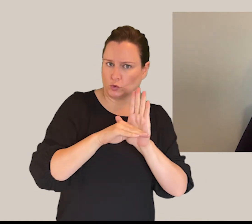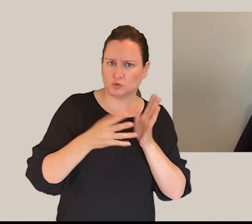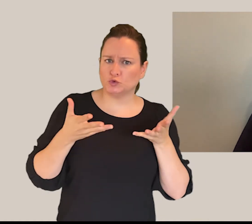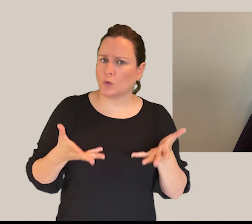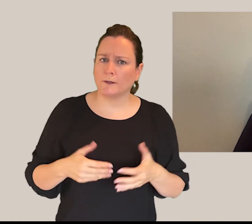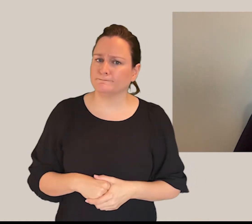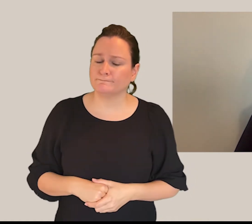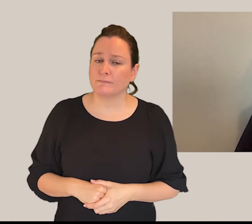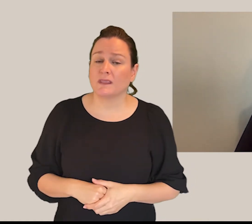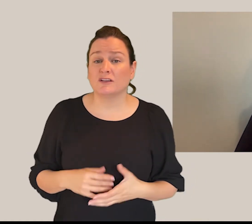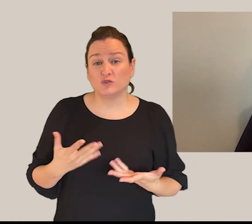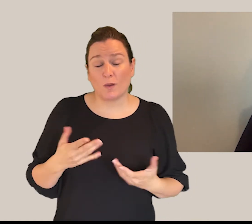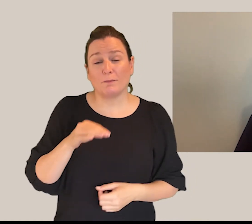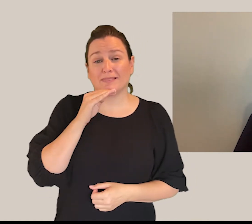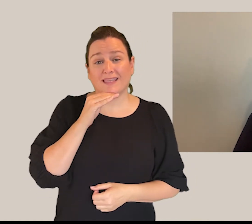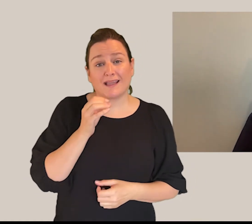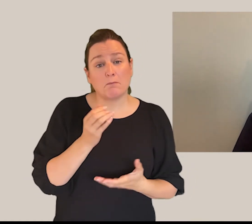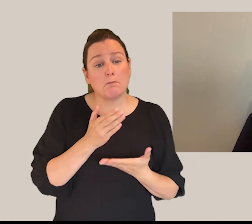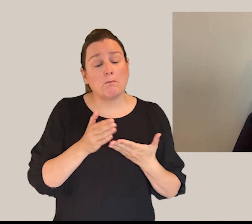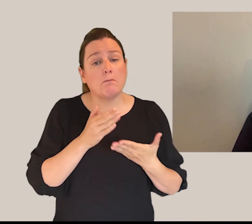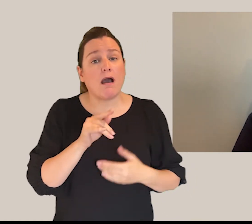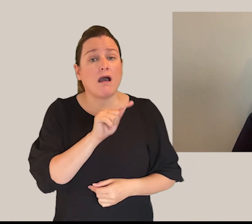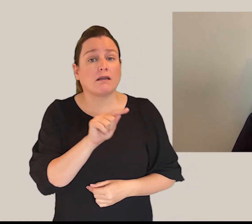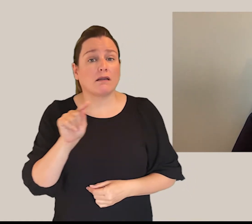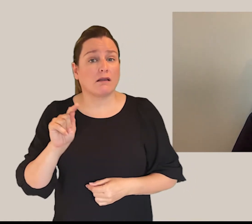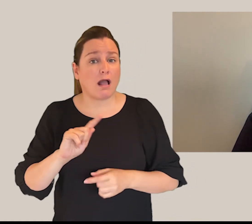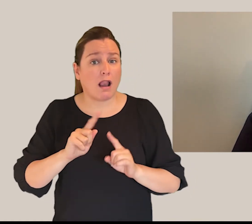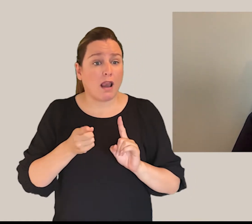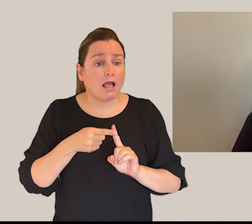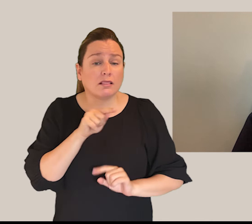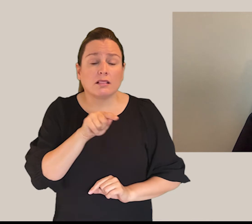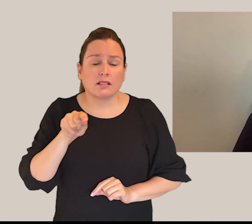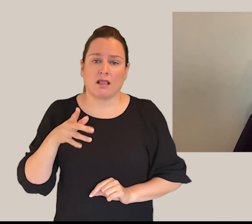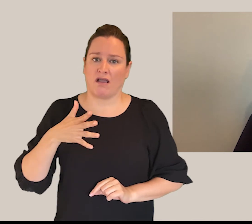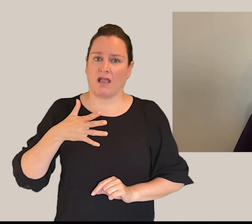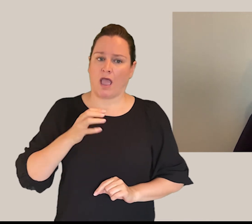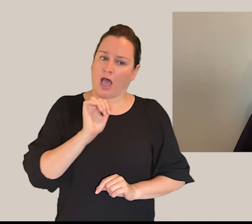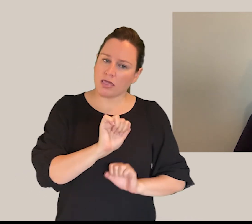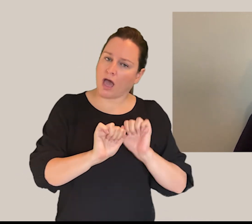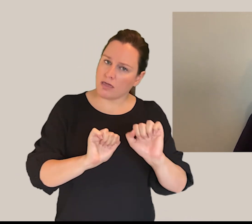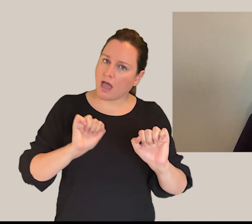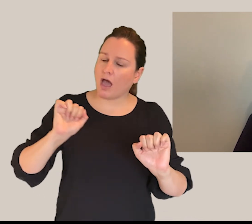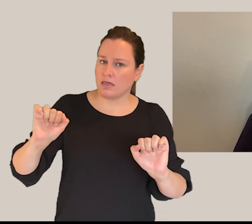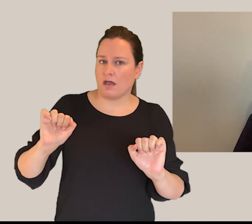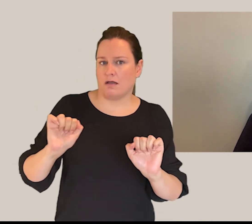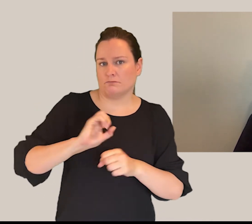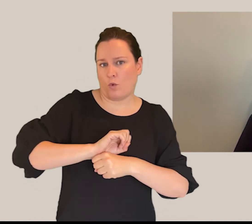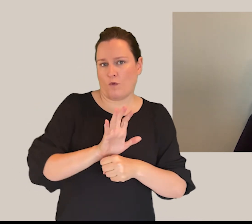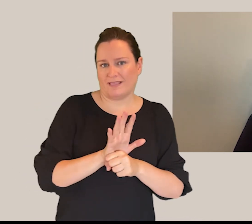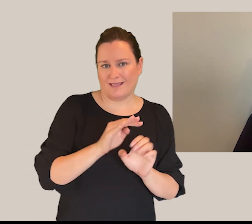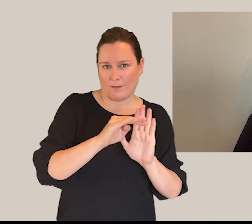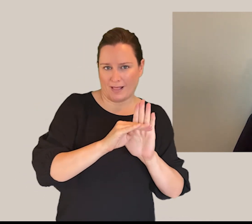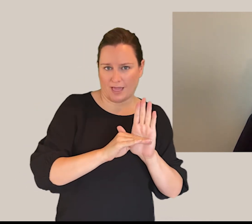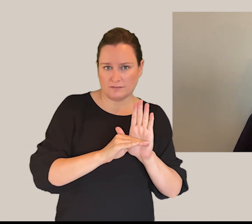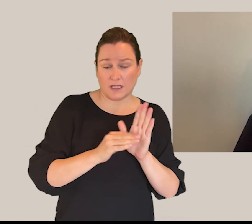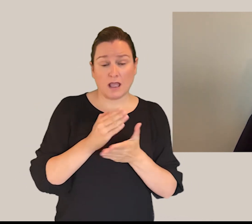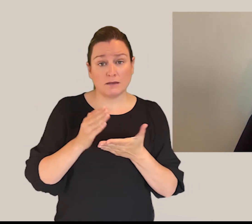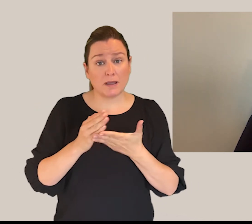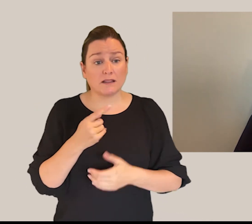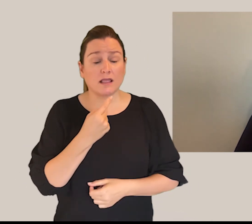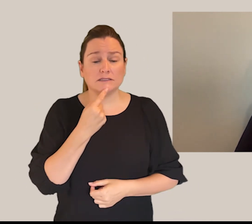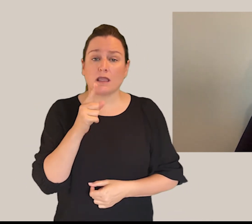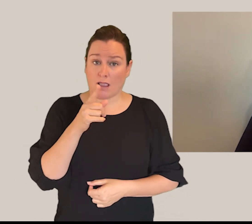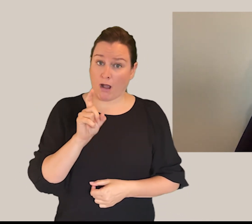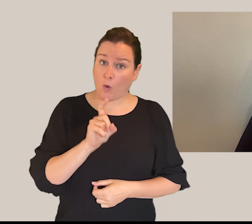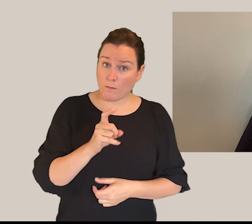currently. Some countries are already adjusting their COVID-19 regulatory policy to admit only those who have